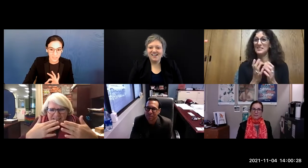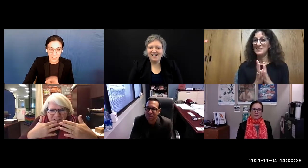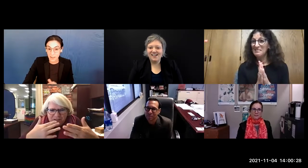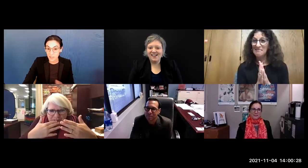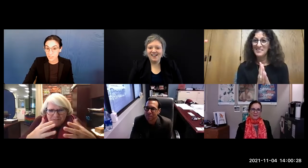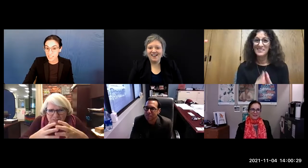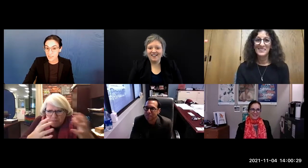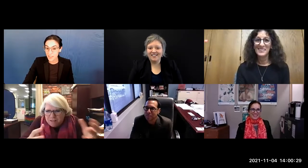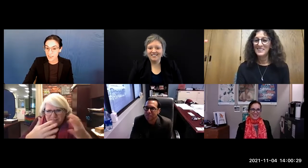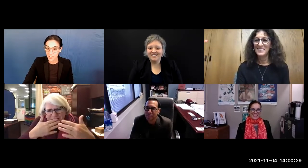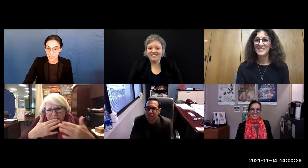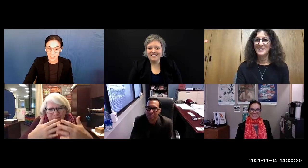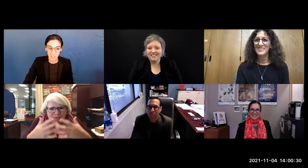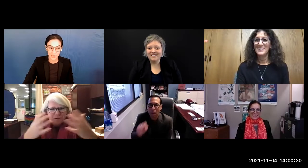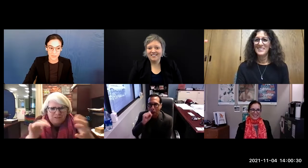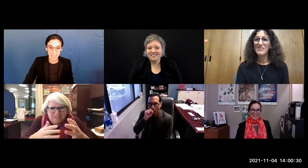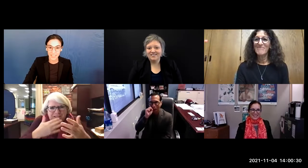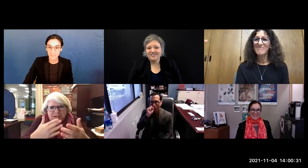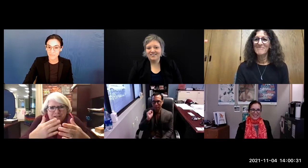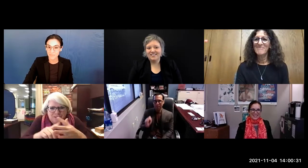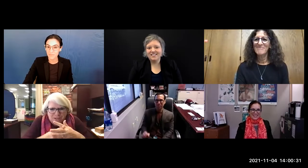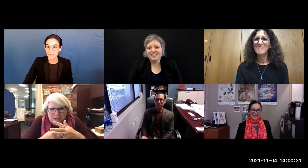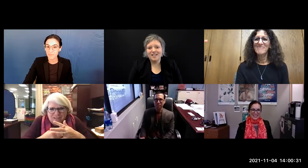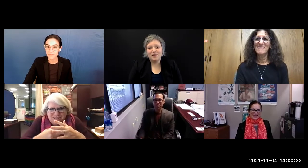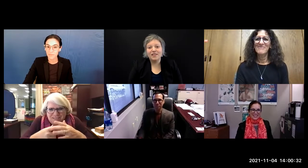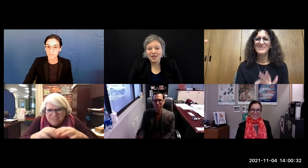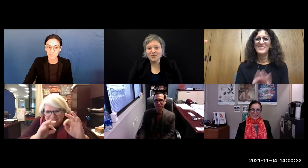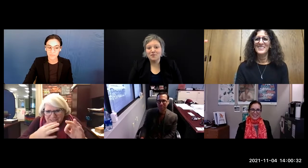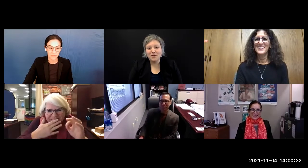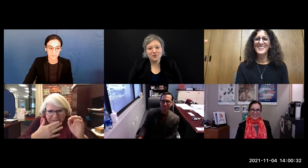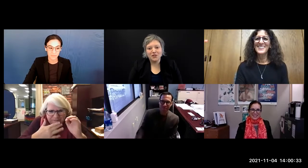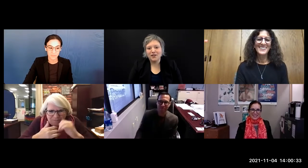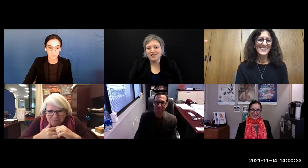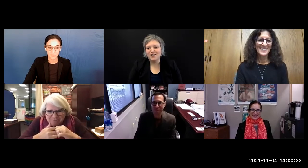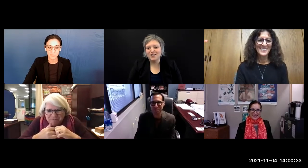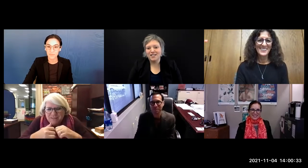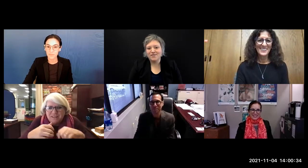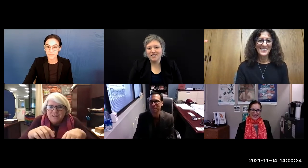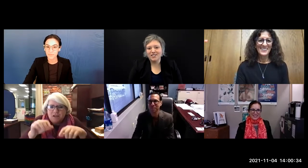I don't know, does anyone have any other questions for me? This is Debbie. Thank you so much. What a great start to the conversation.